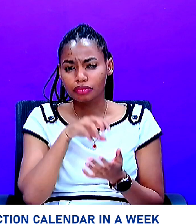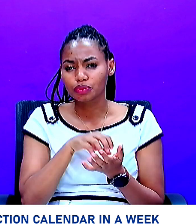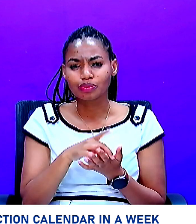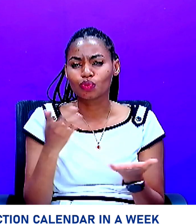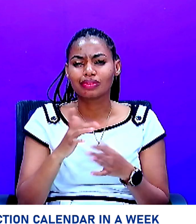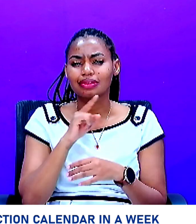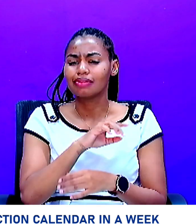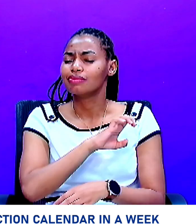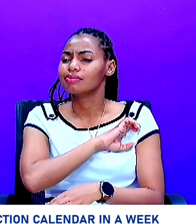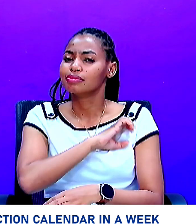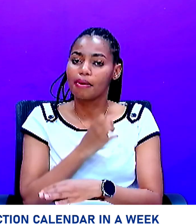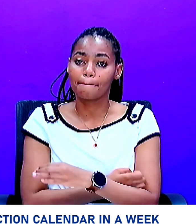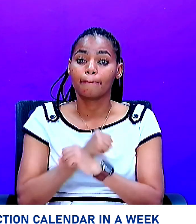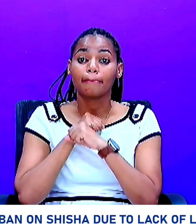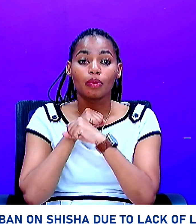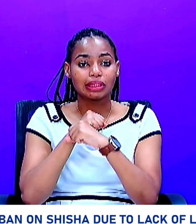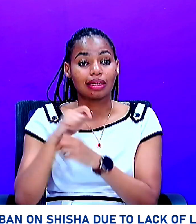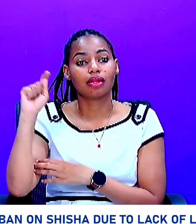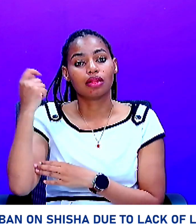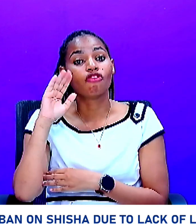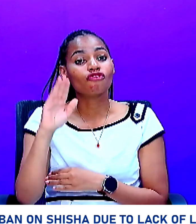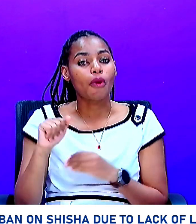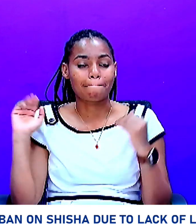harmful substances like shisha have been hampered by the